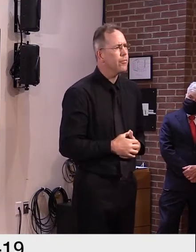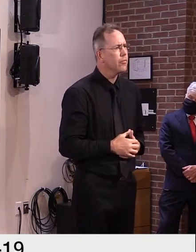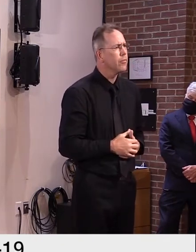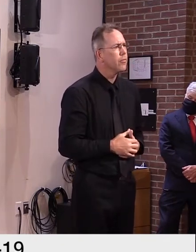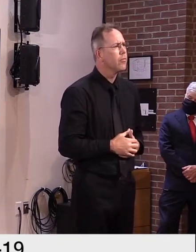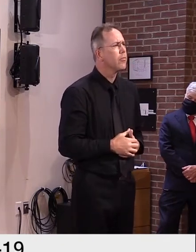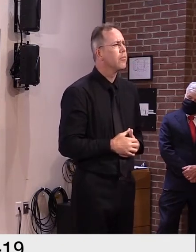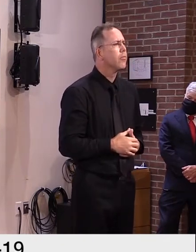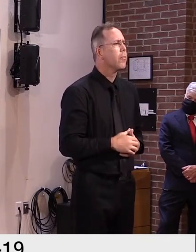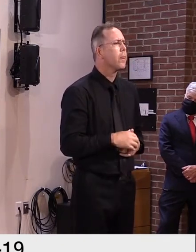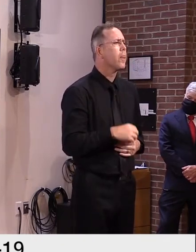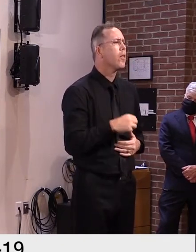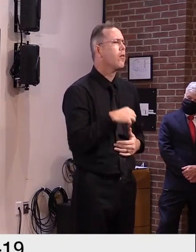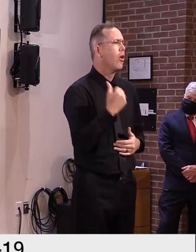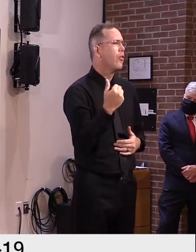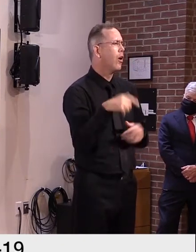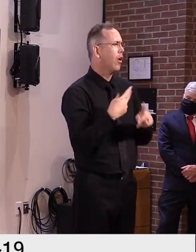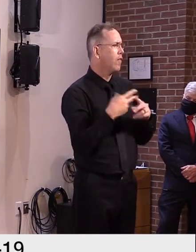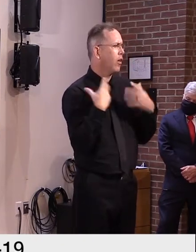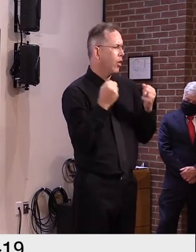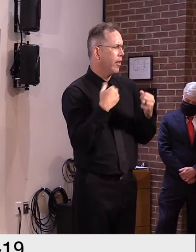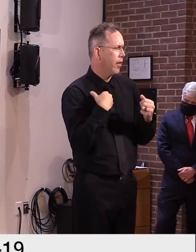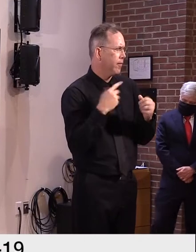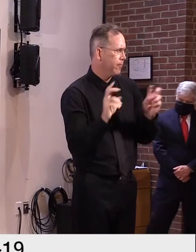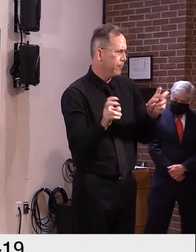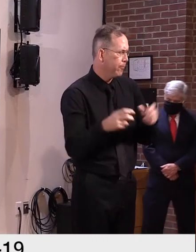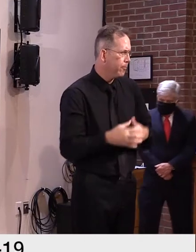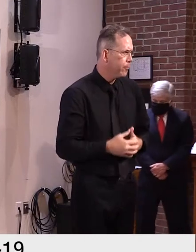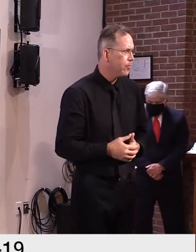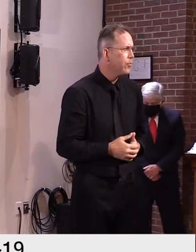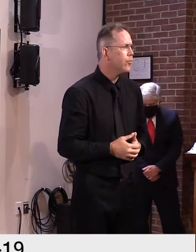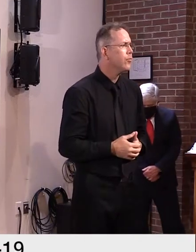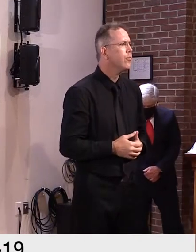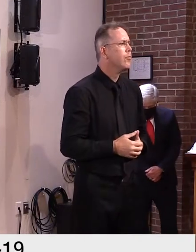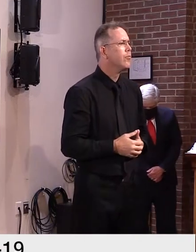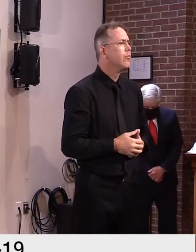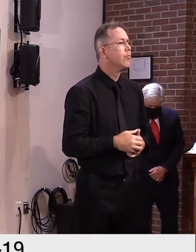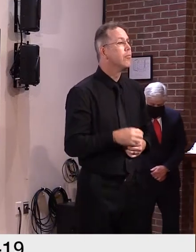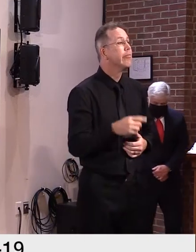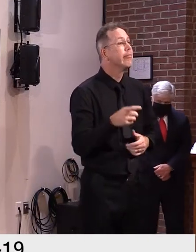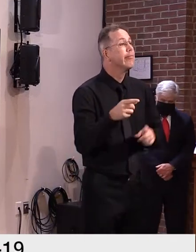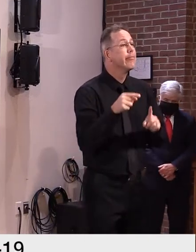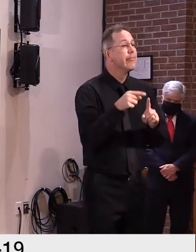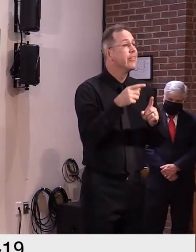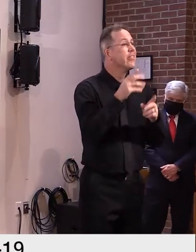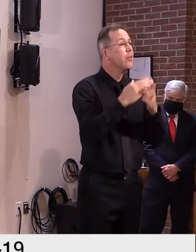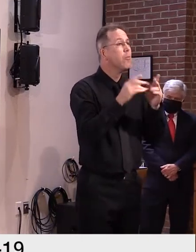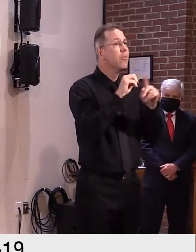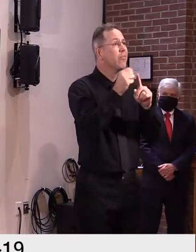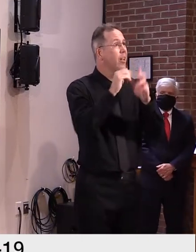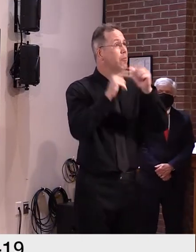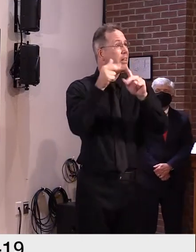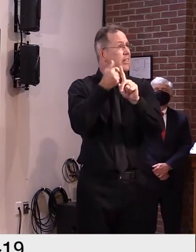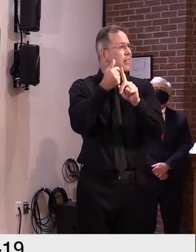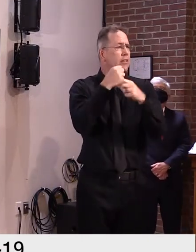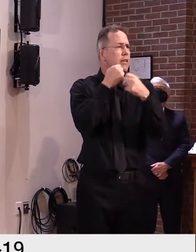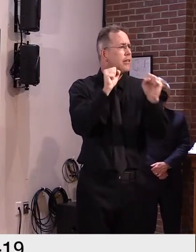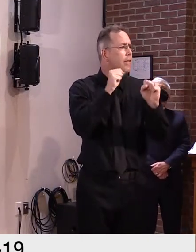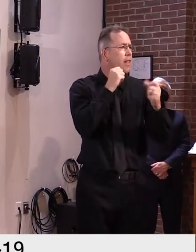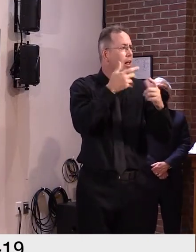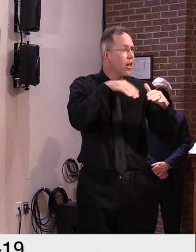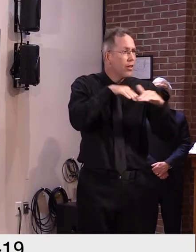health of those who can no longer enter the building. So their emotional health, their social